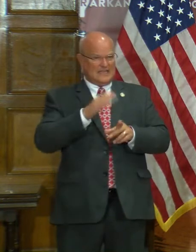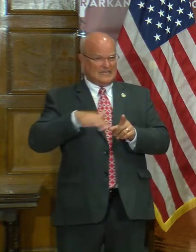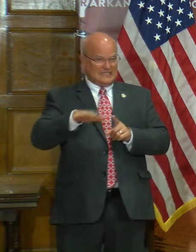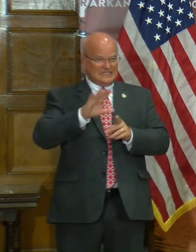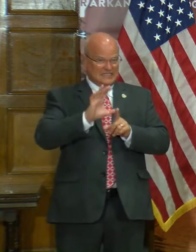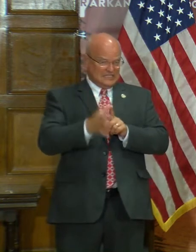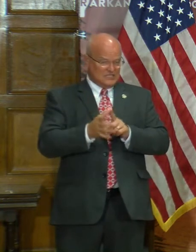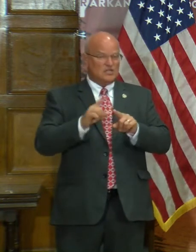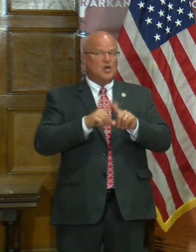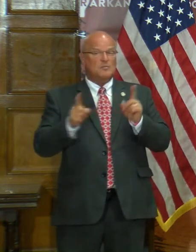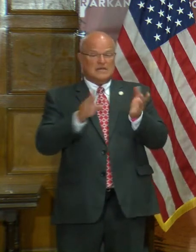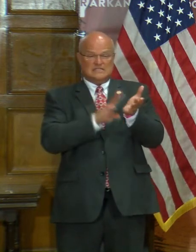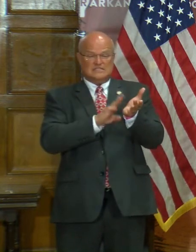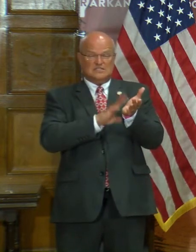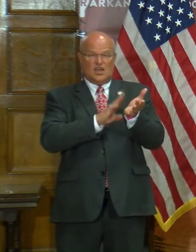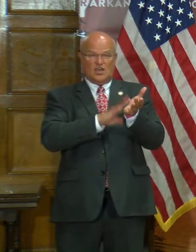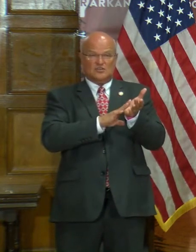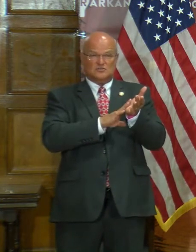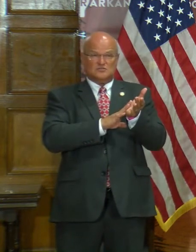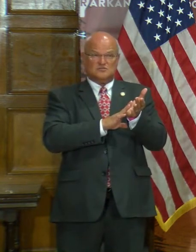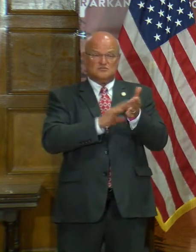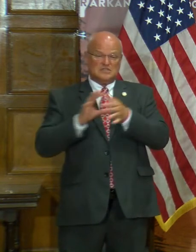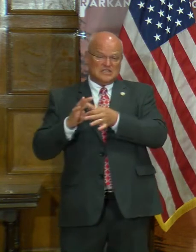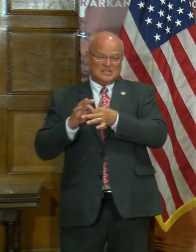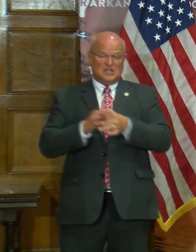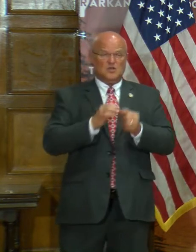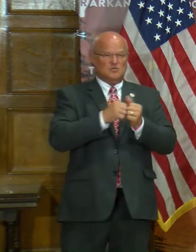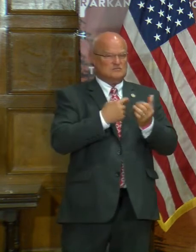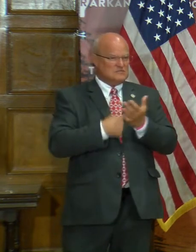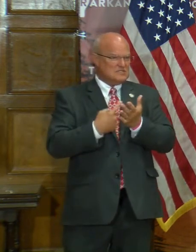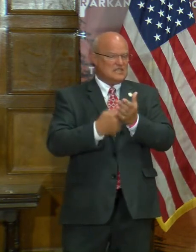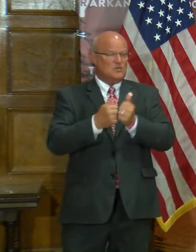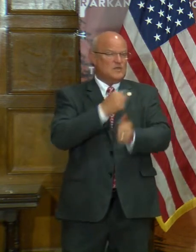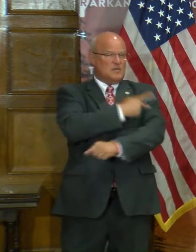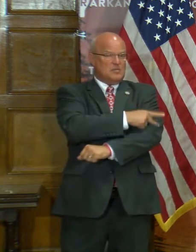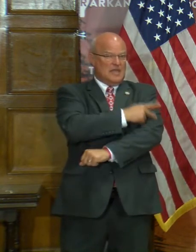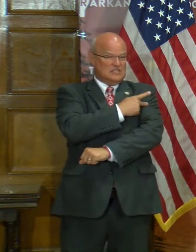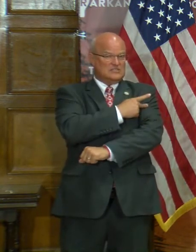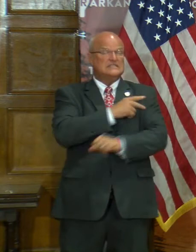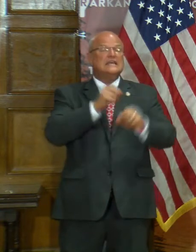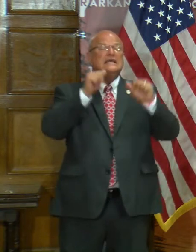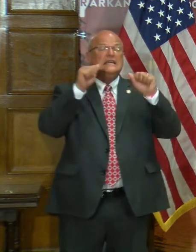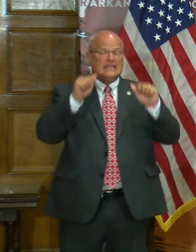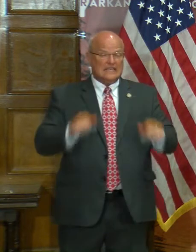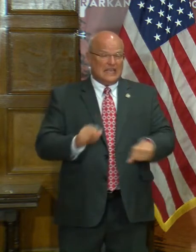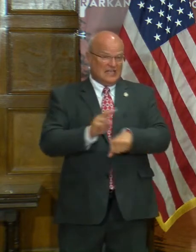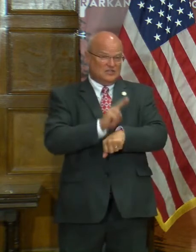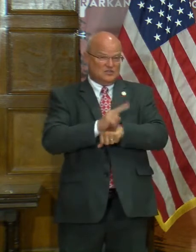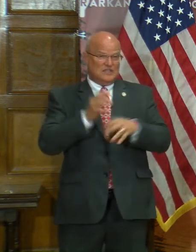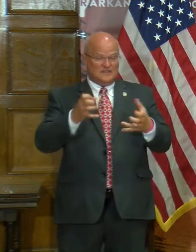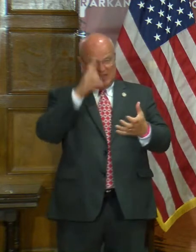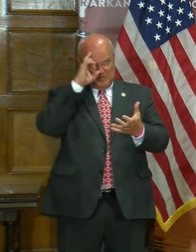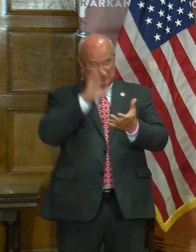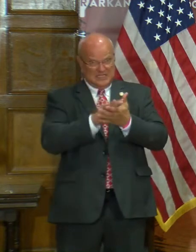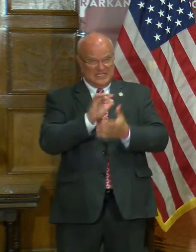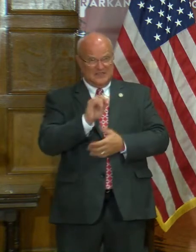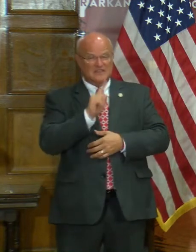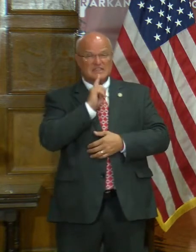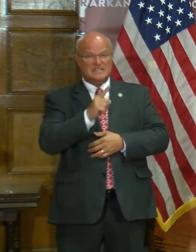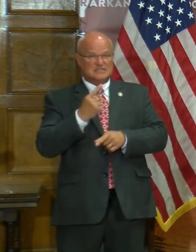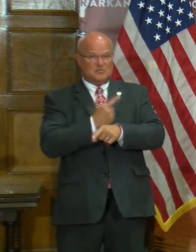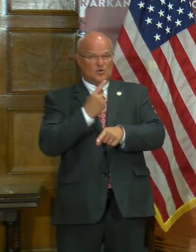condition, but physicians, in conjunction with discussions with their patients, can use it if they believe it